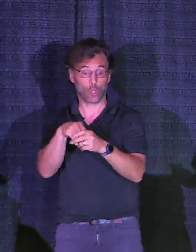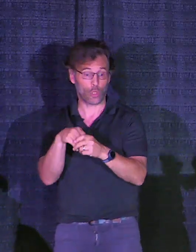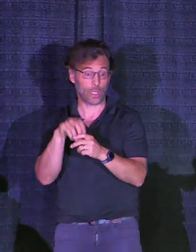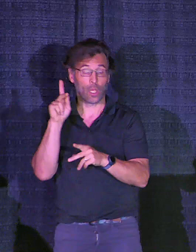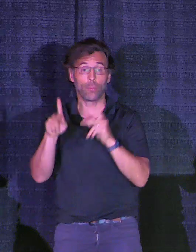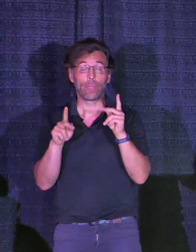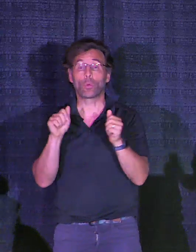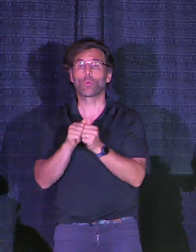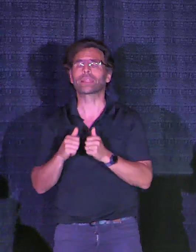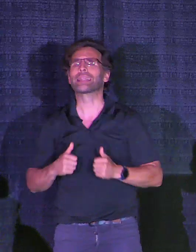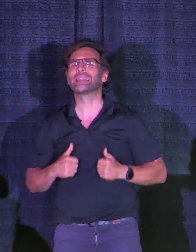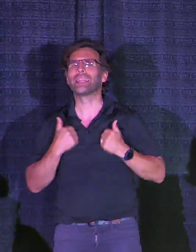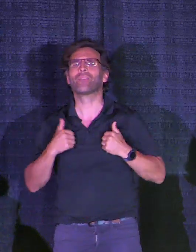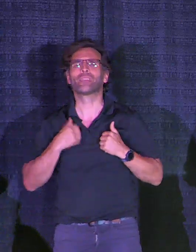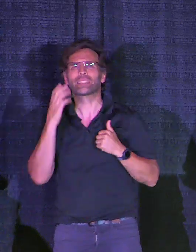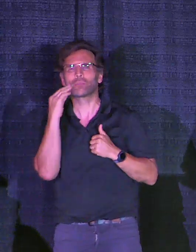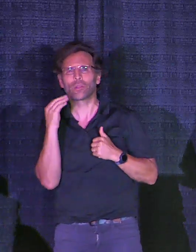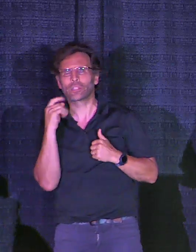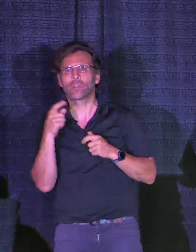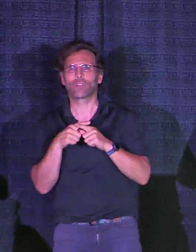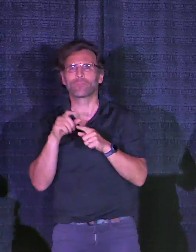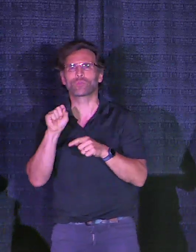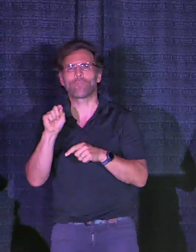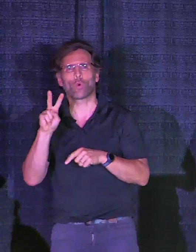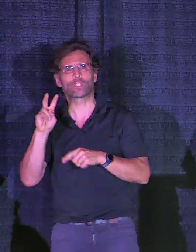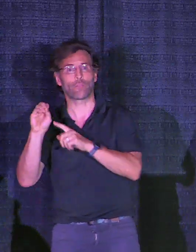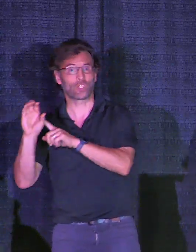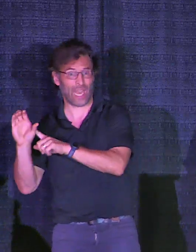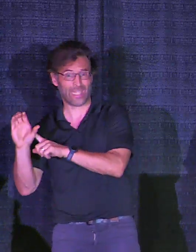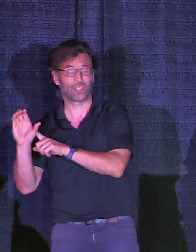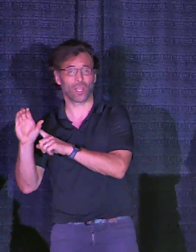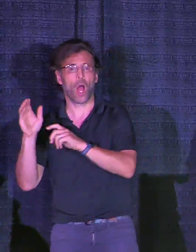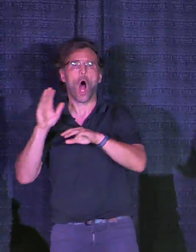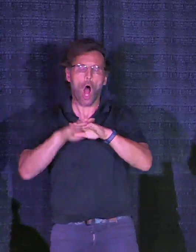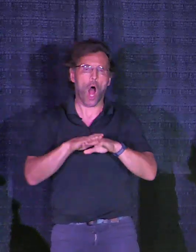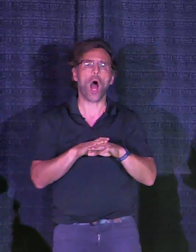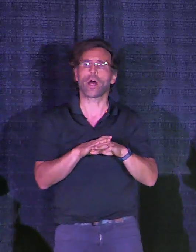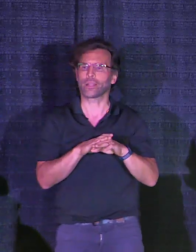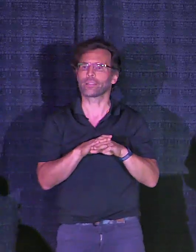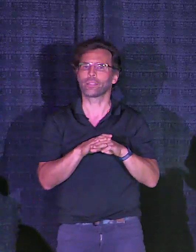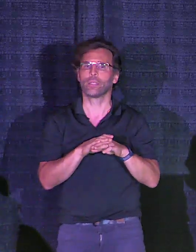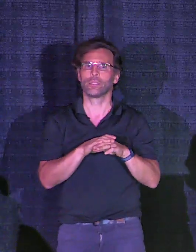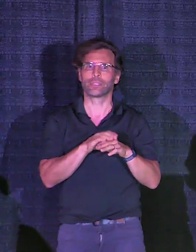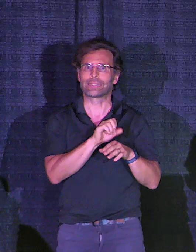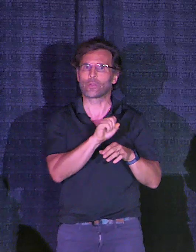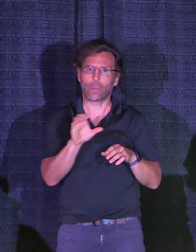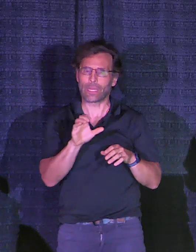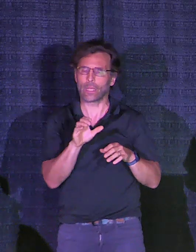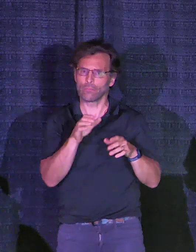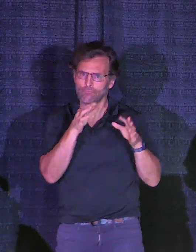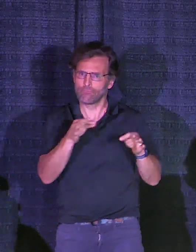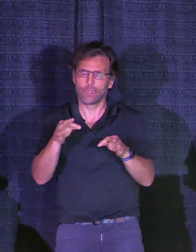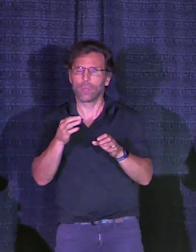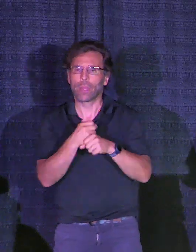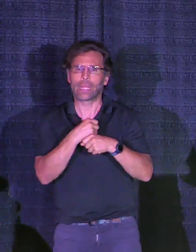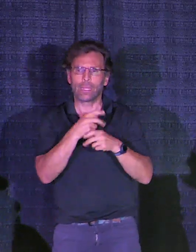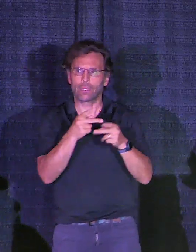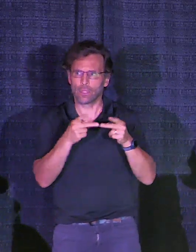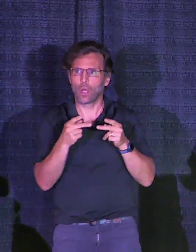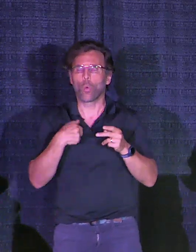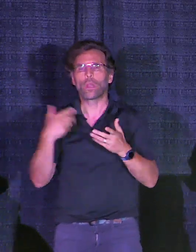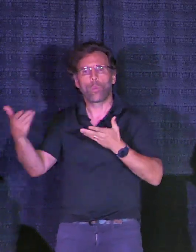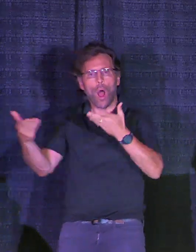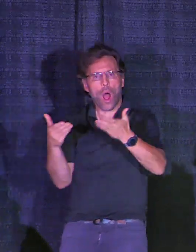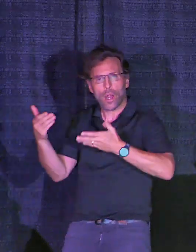with lived experience from Street Voices of Change on our steering committee, and really at all decision-making tables. We want